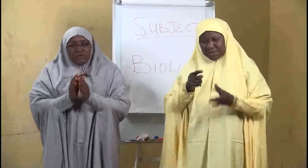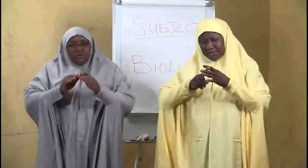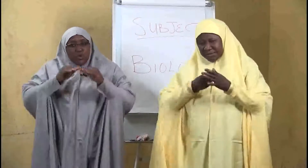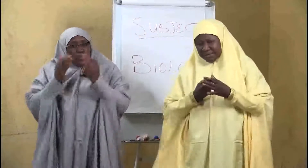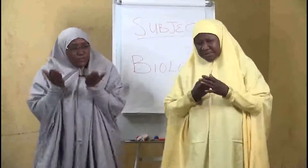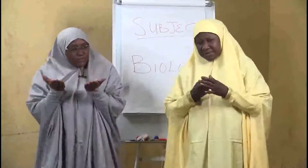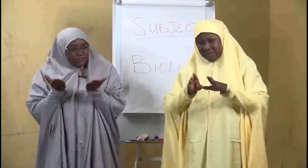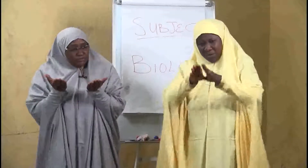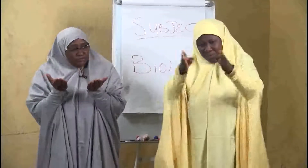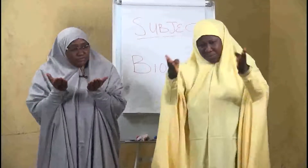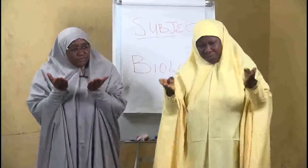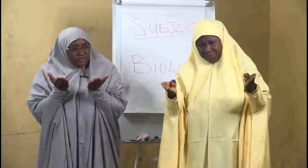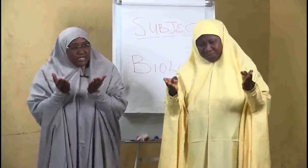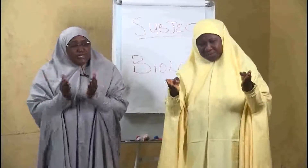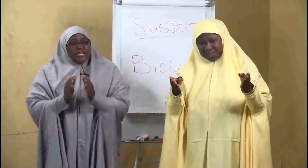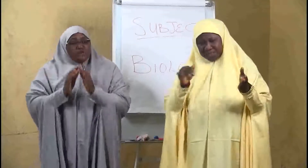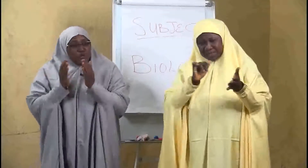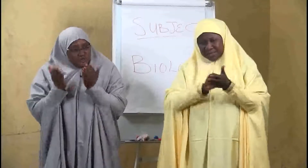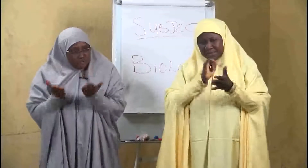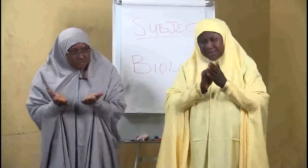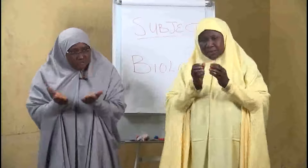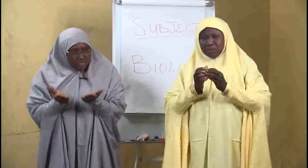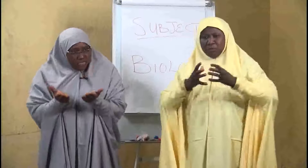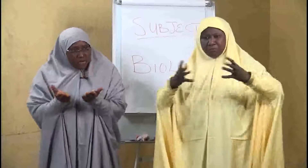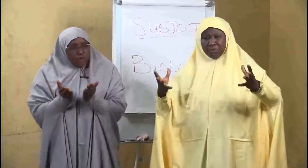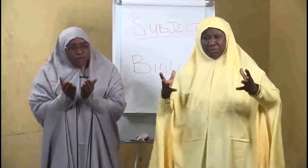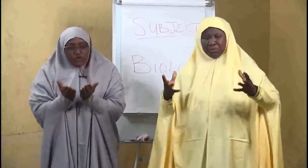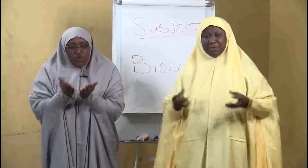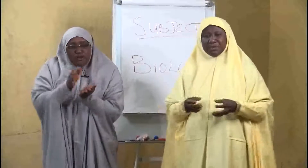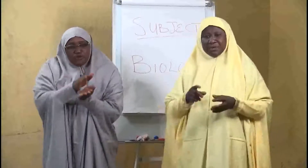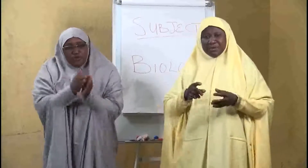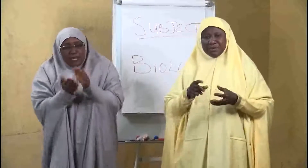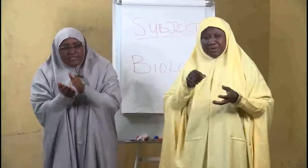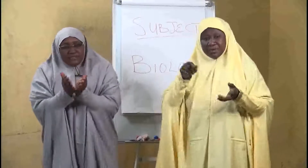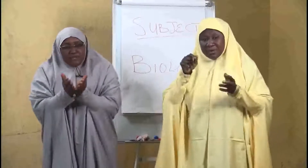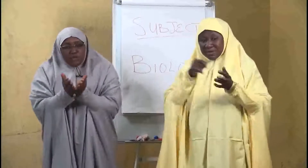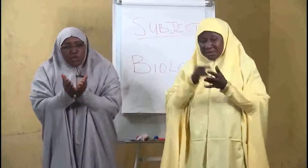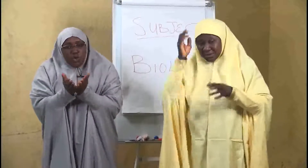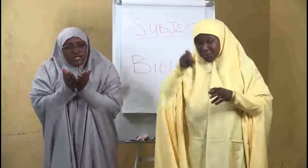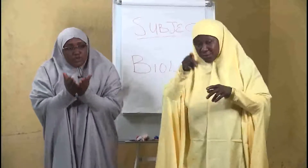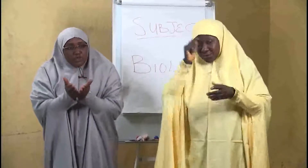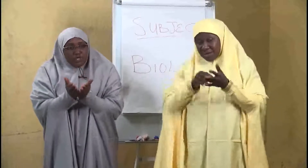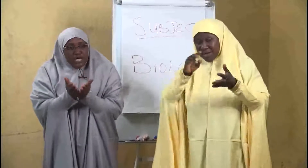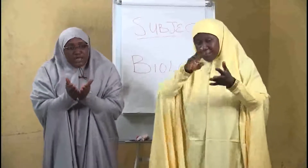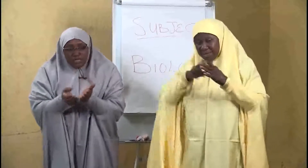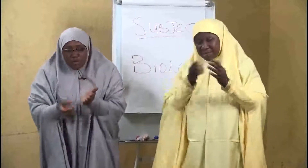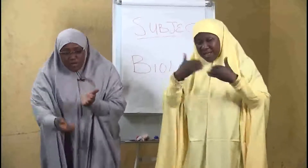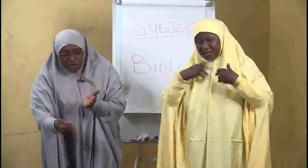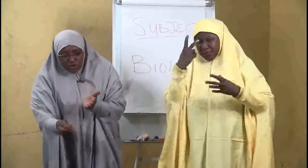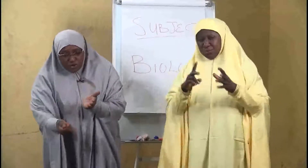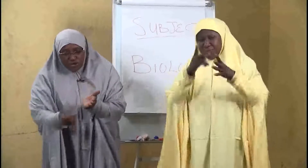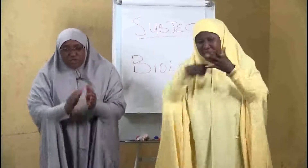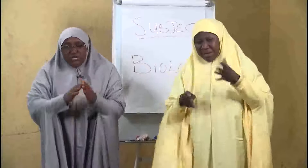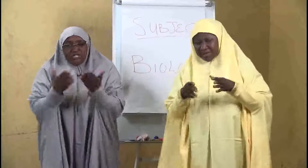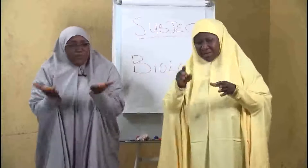beans opened. That is, it burst. You know, beans, we have two parts. So when it soaks water, the moment